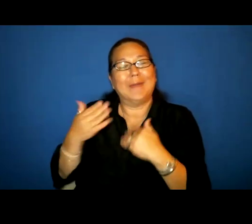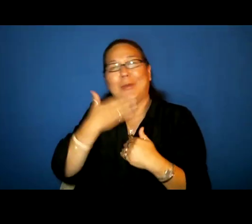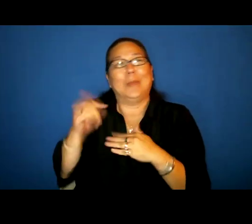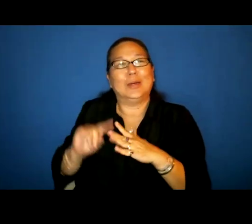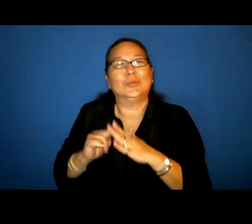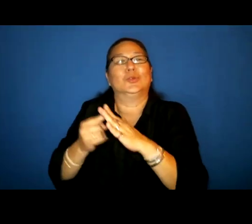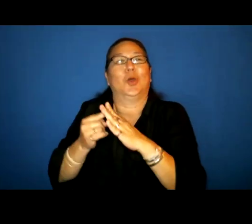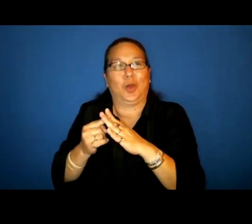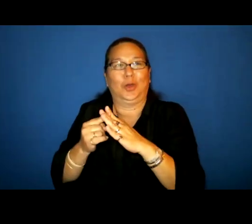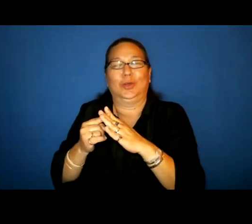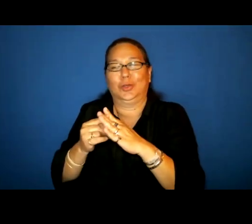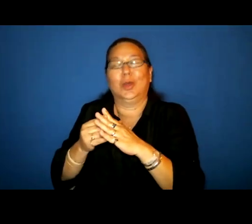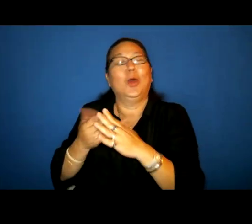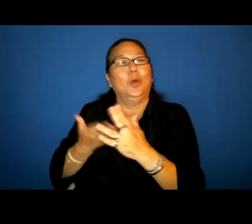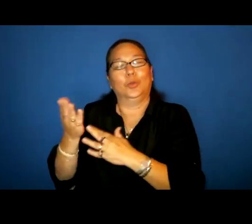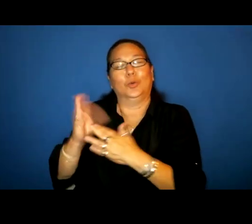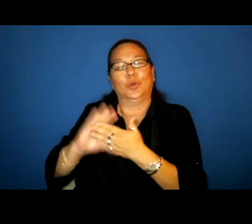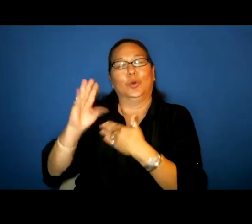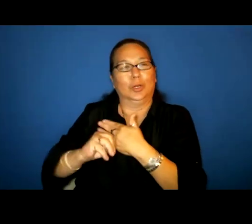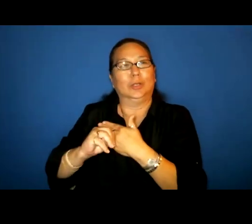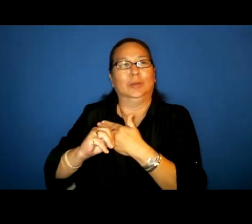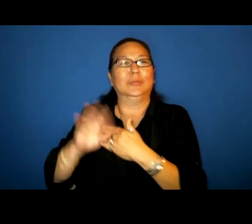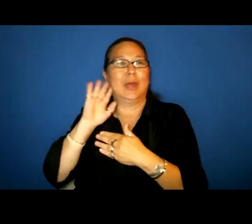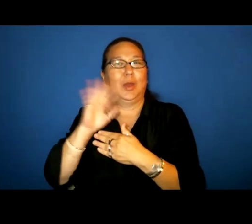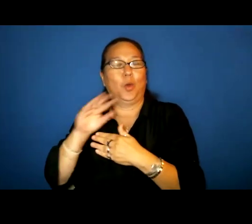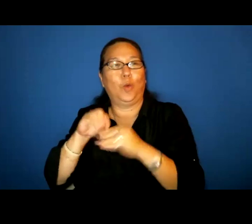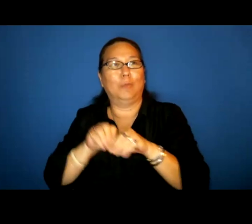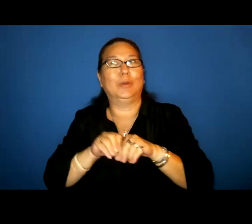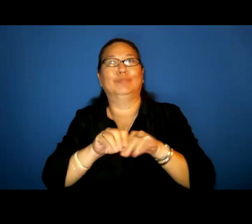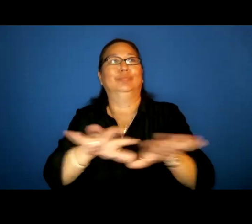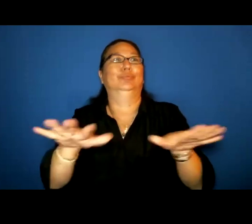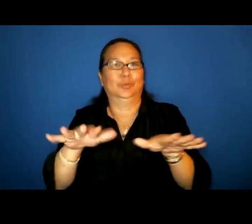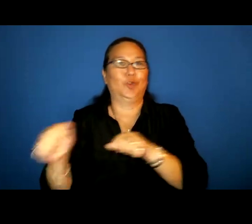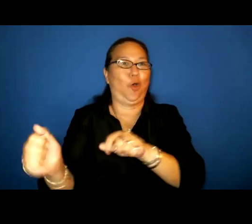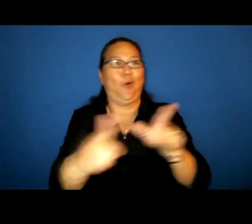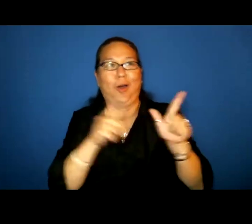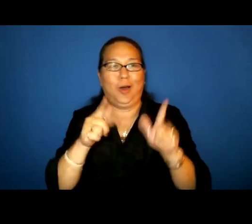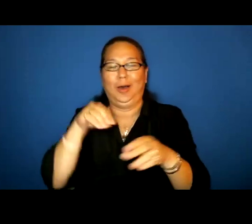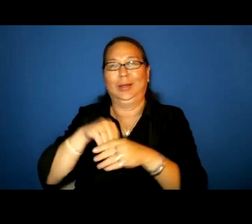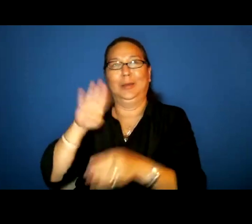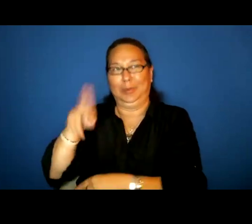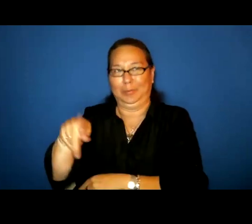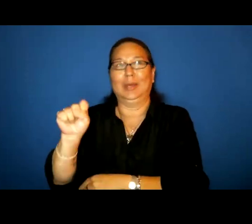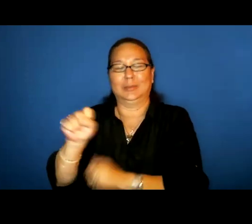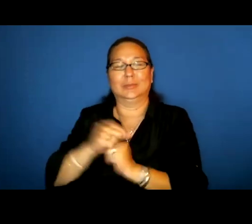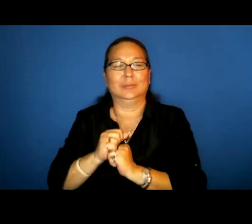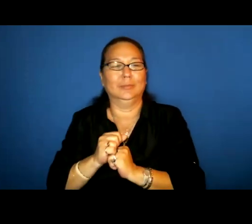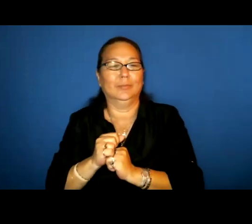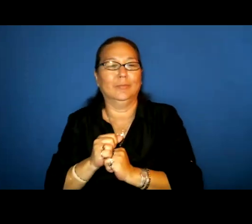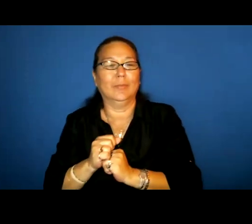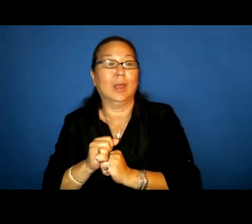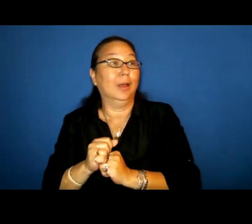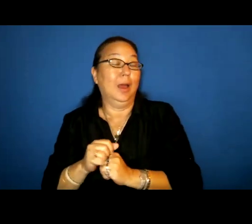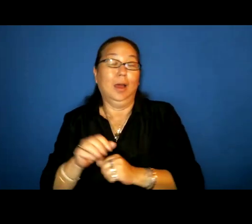that goes all the way through their time in Boston Public Schools. Attendance, as you all know, is up. I'm preaching to the choir. We had